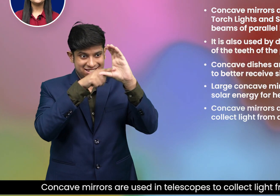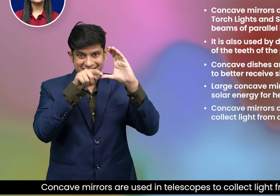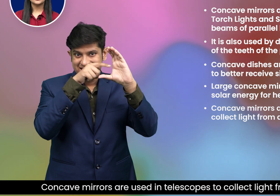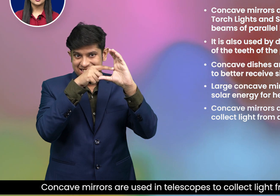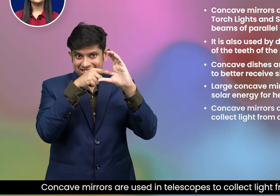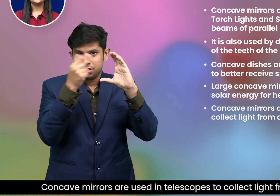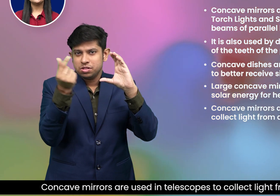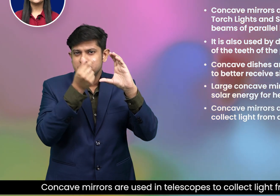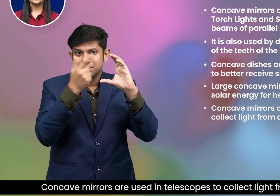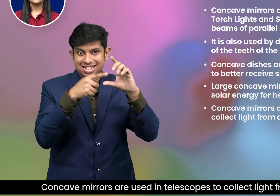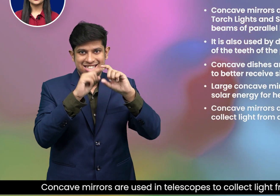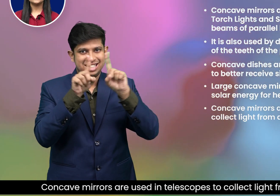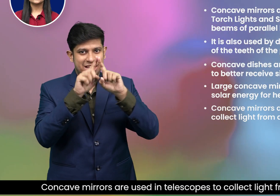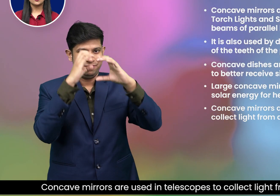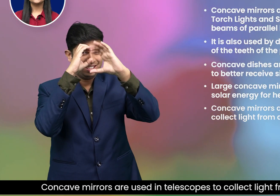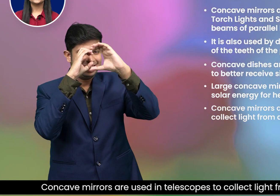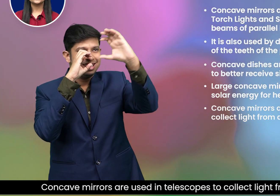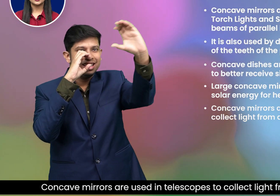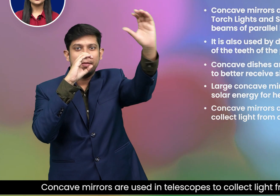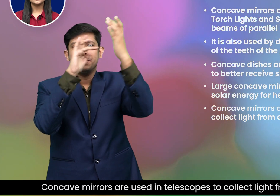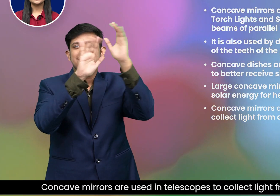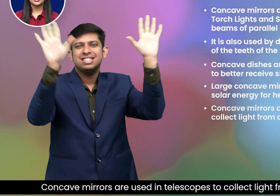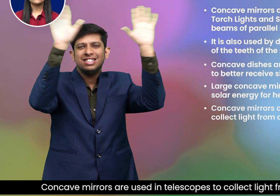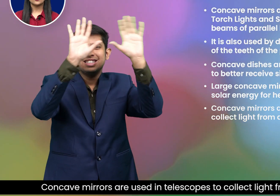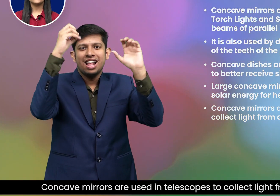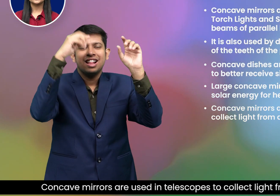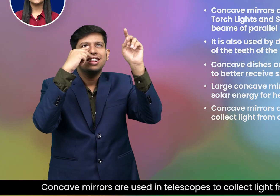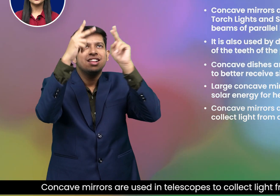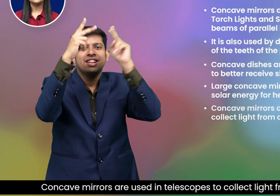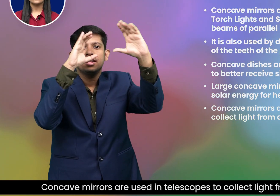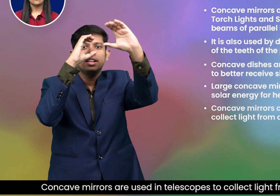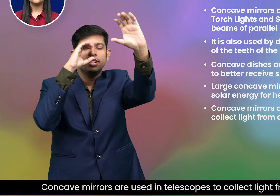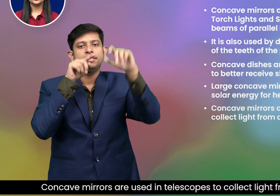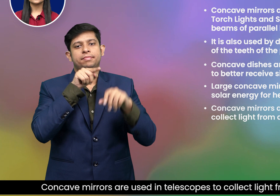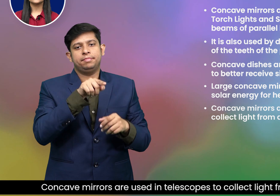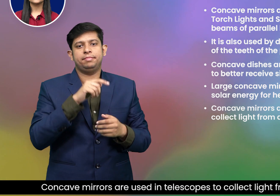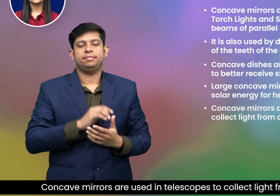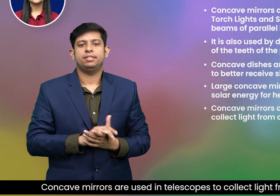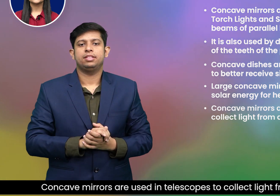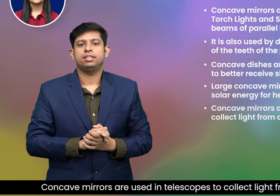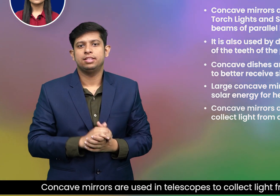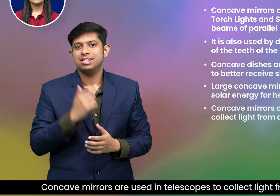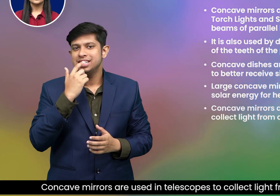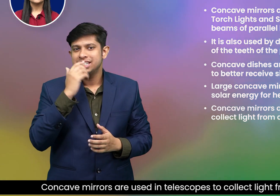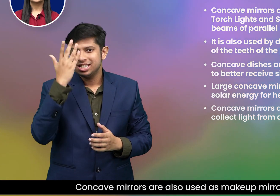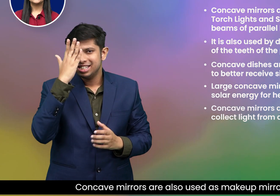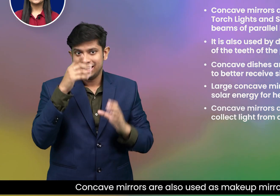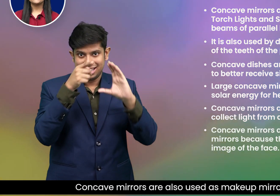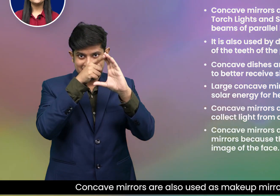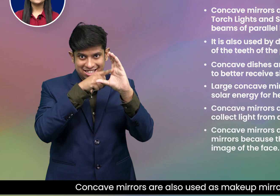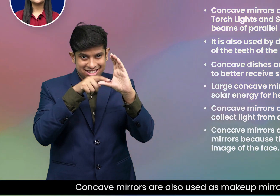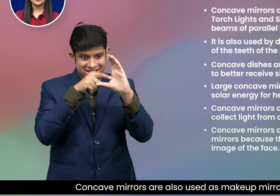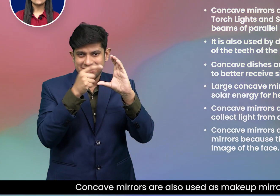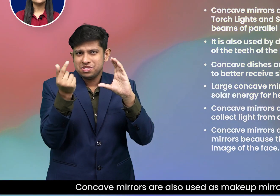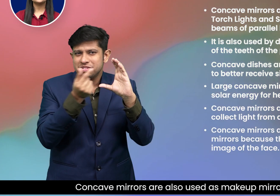Concave mirrors are used in telescopes to collect light from distant objects.